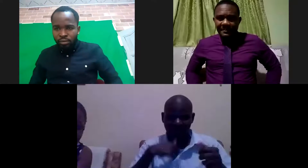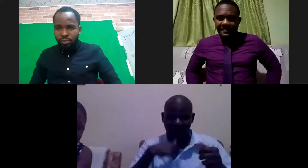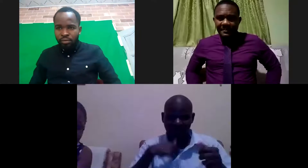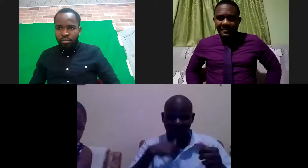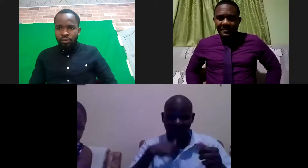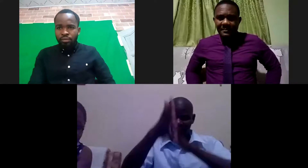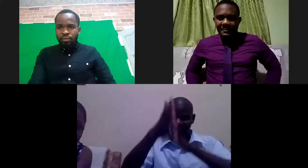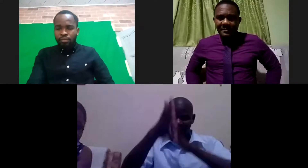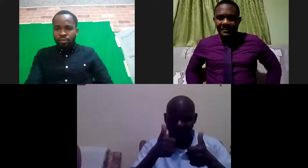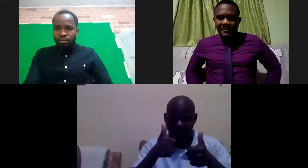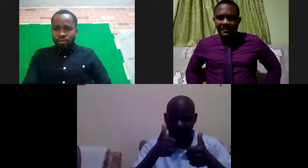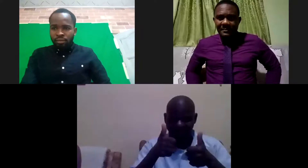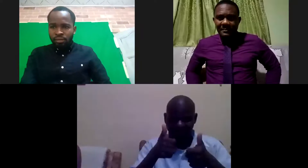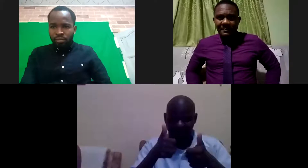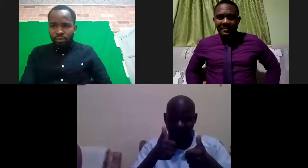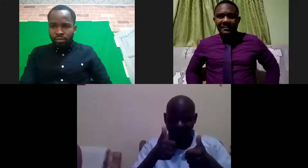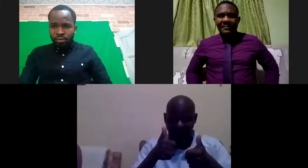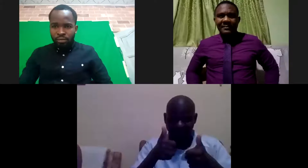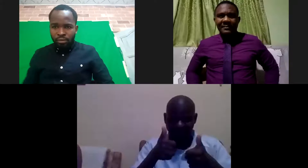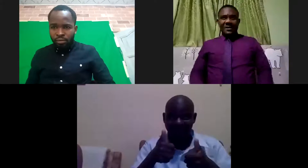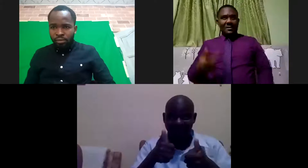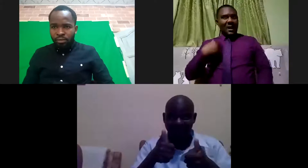Yeah, I'm sure I'm loud and I'm clear.